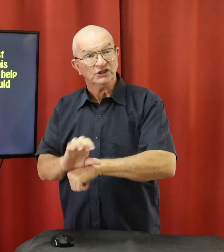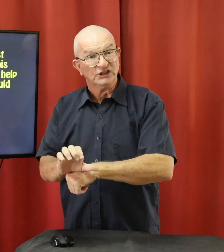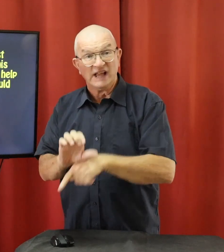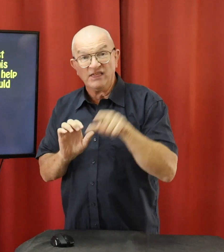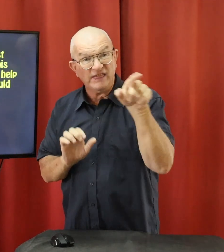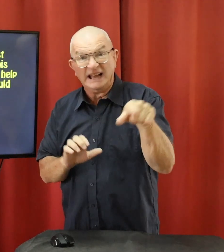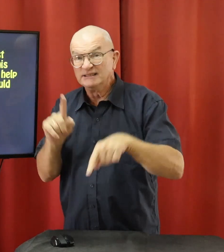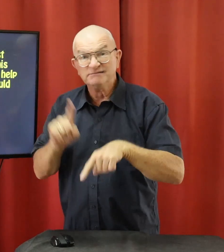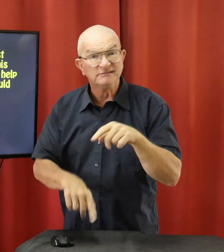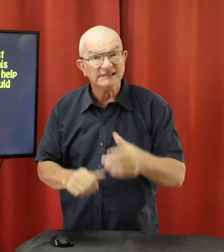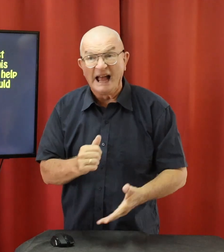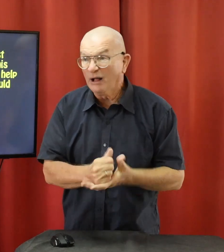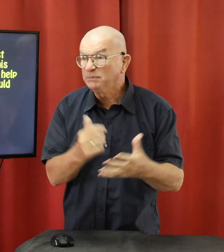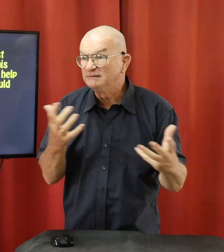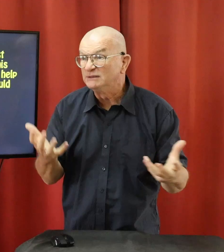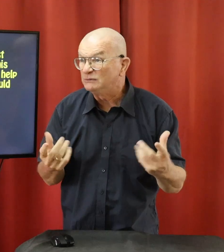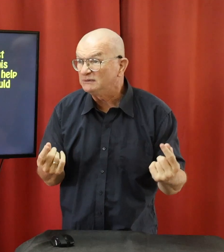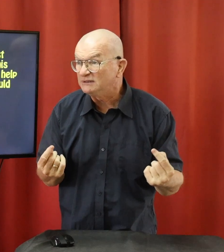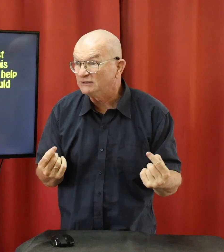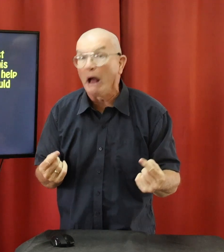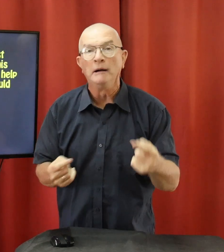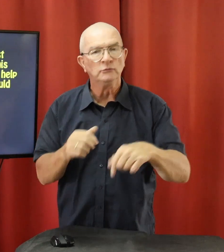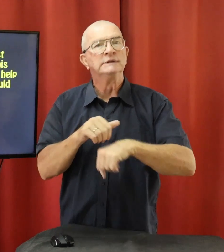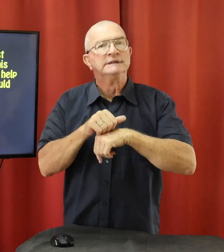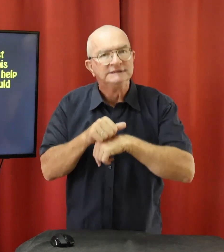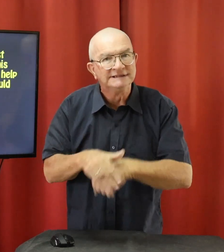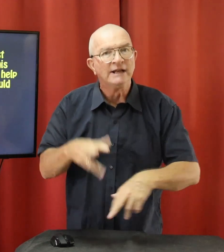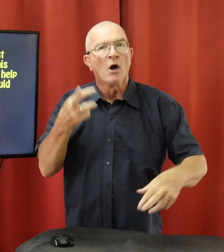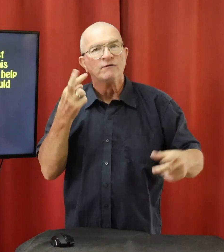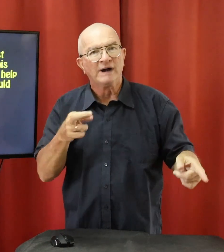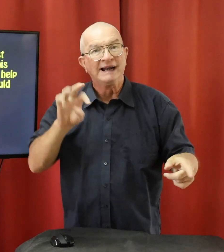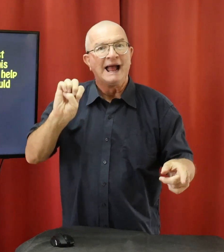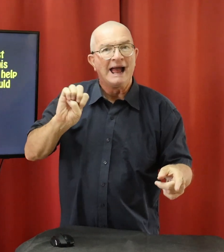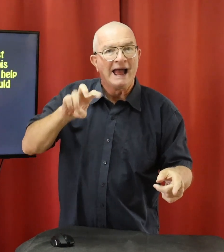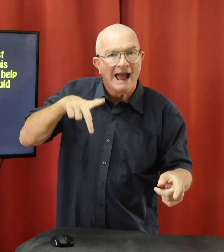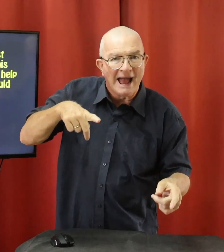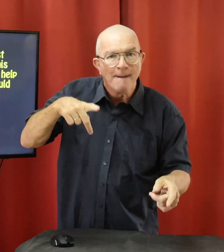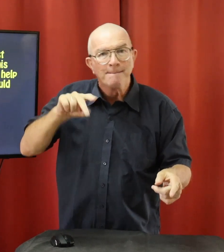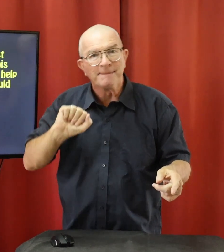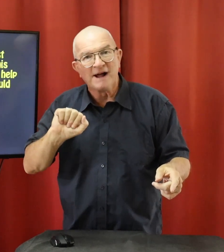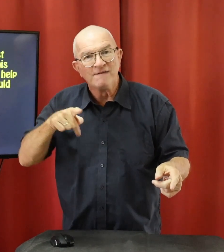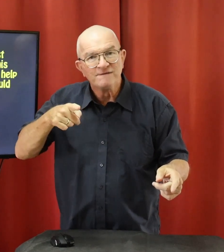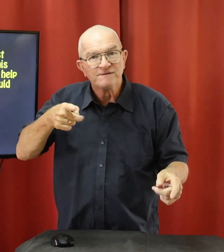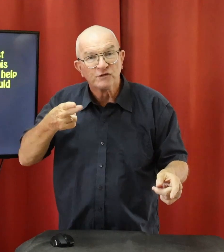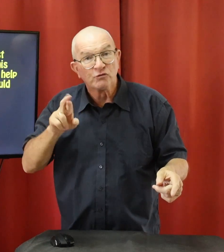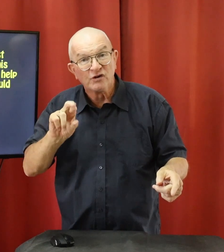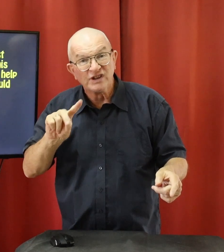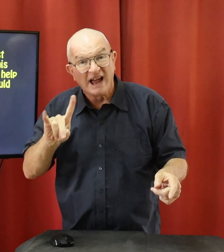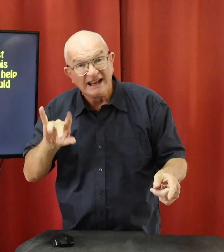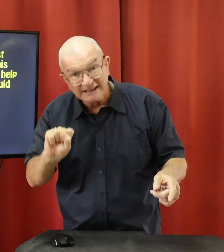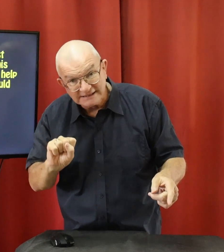Paul was separated from the church and they couldn't help him. What are they going to do? So they send